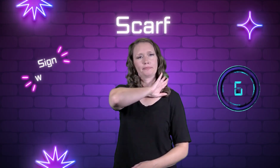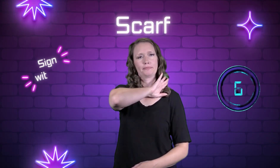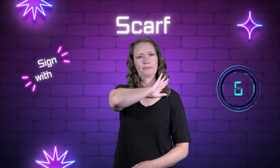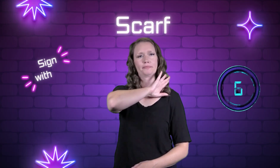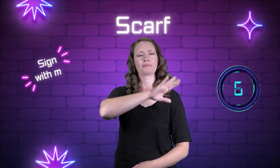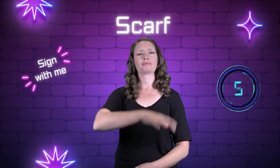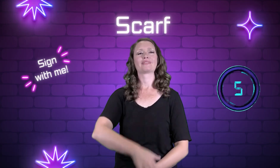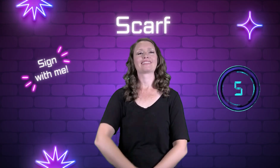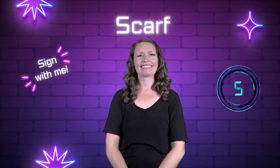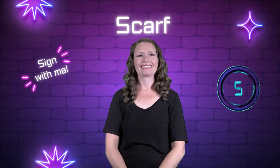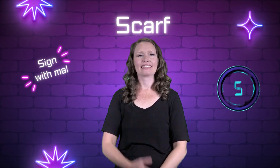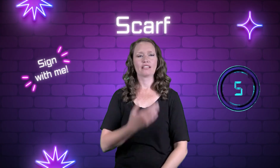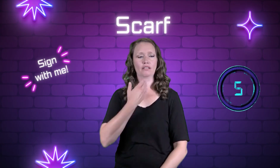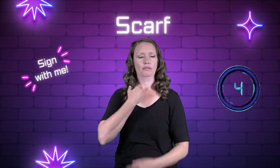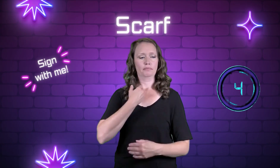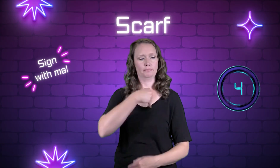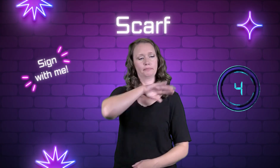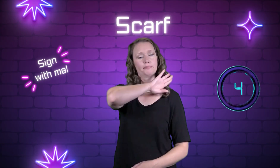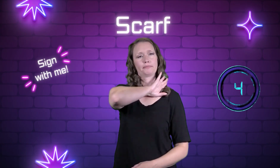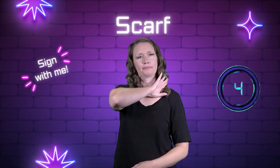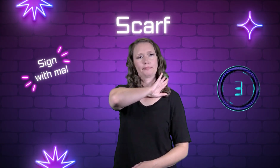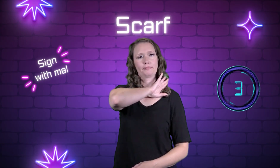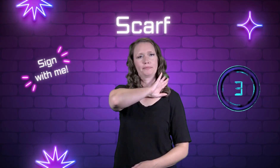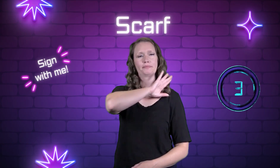Sign with me, sign, scarf.